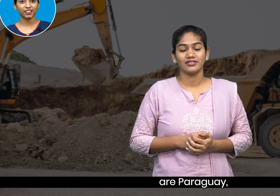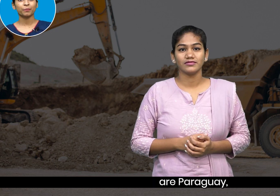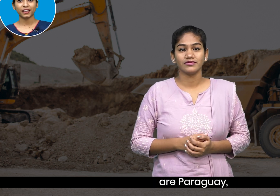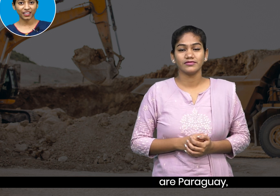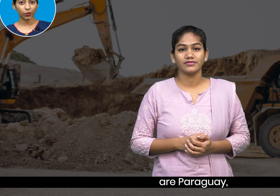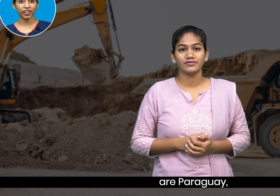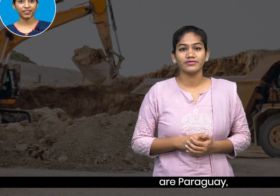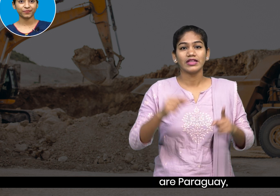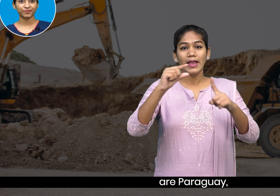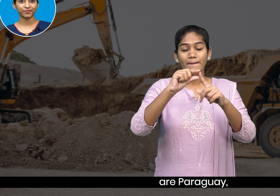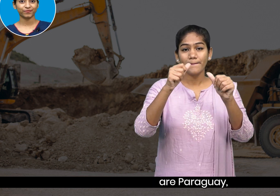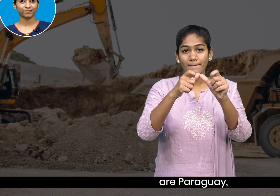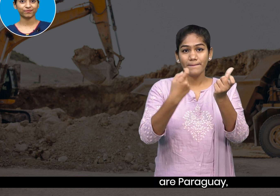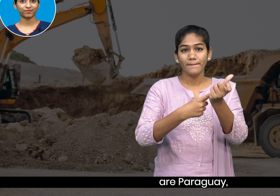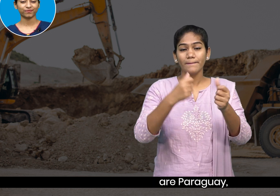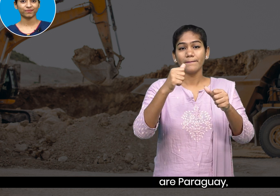are Paraguay,